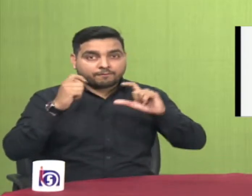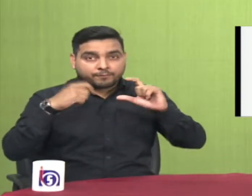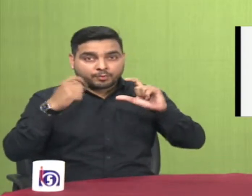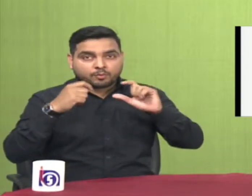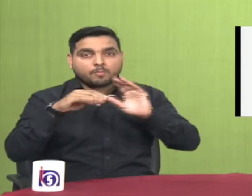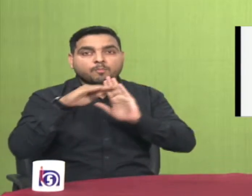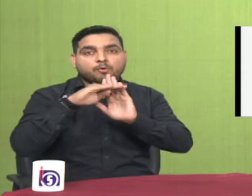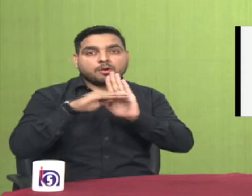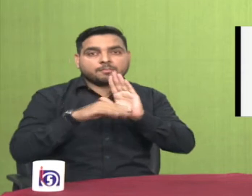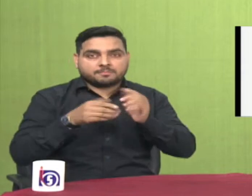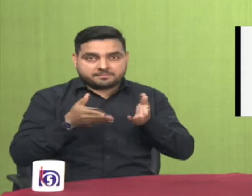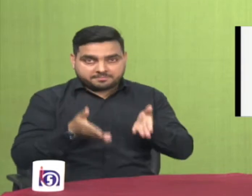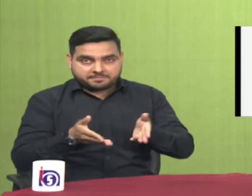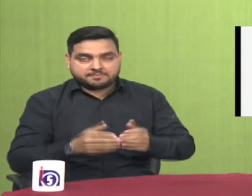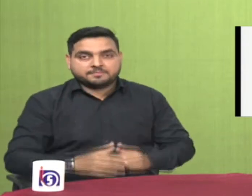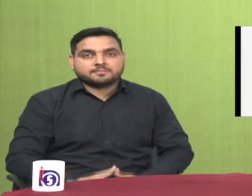OS video series.